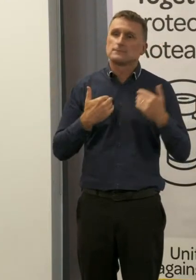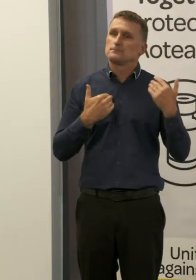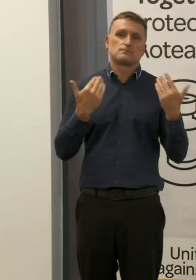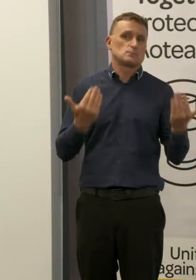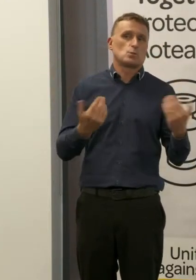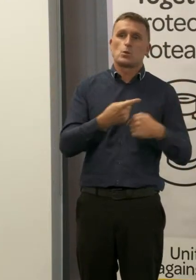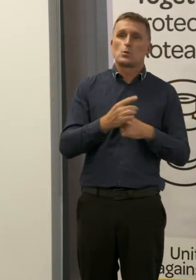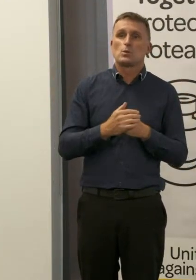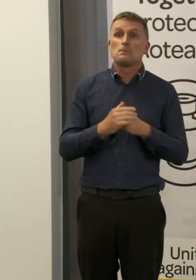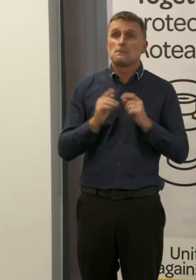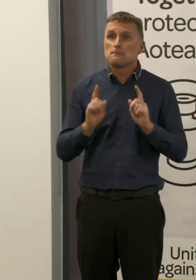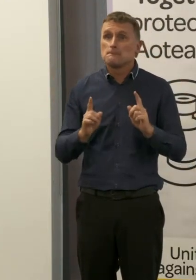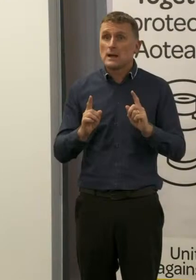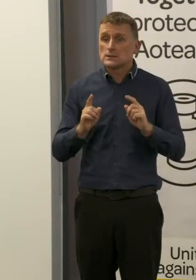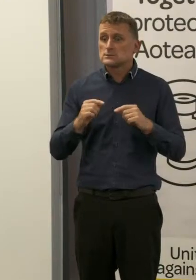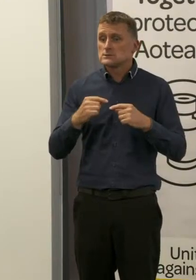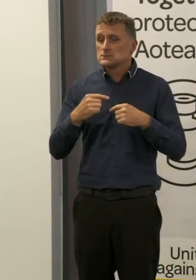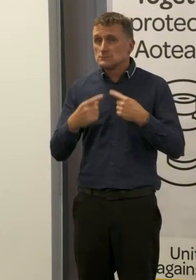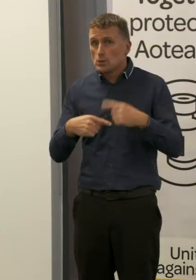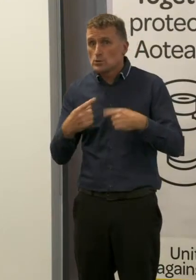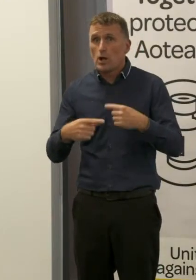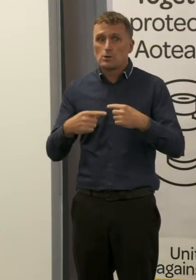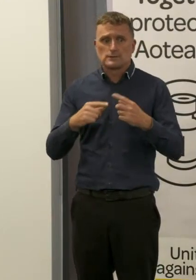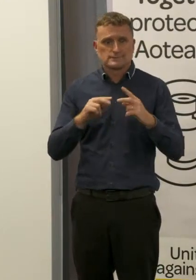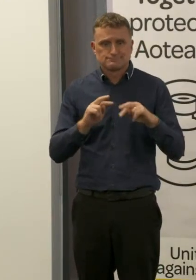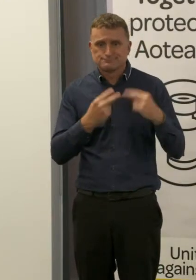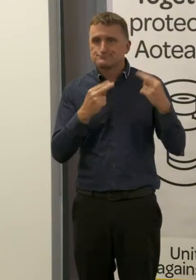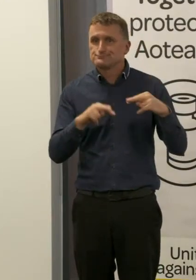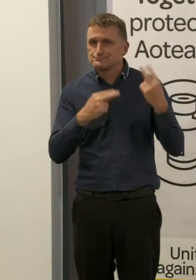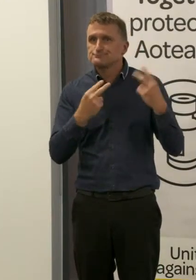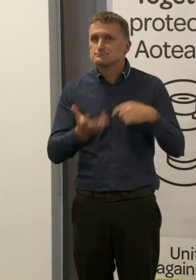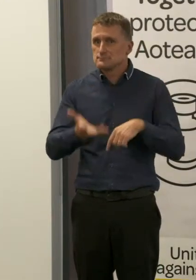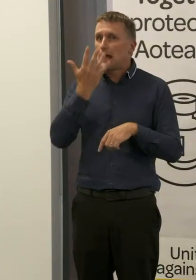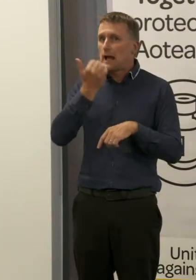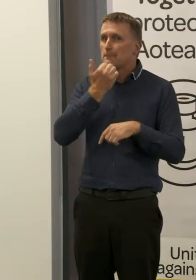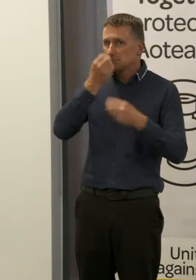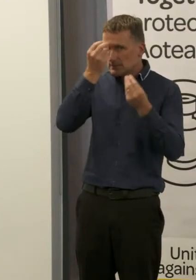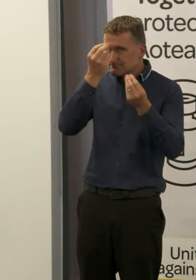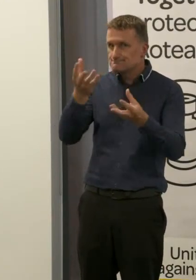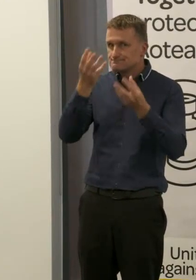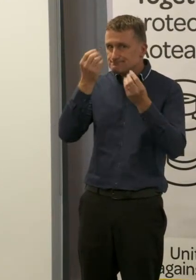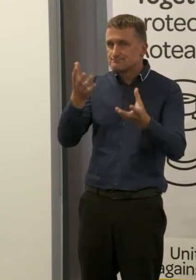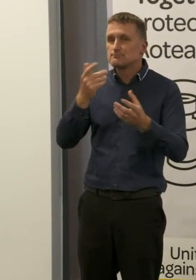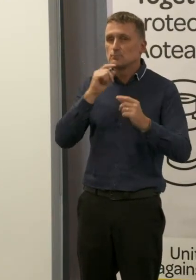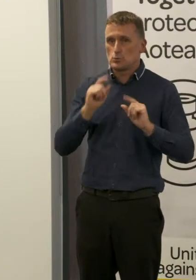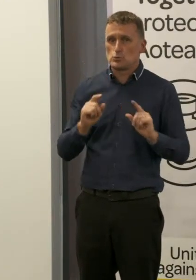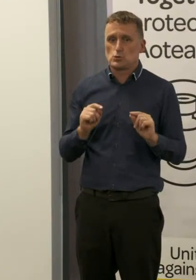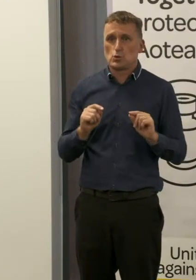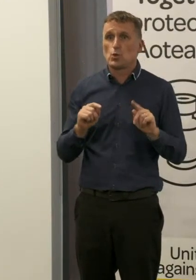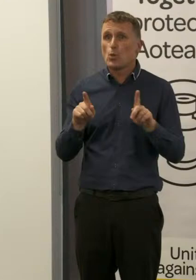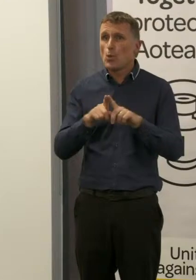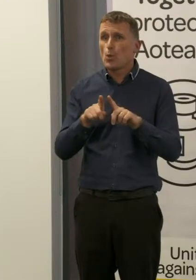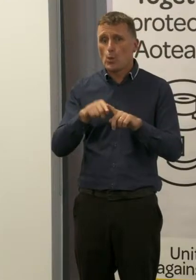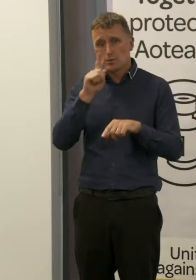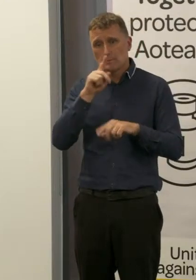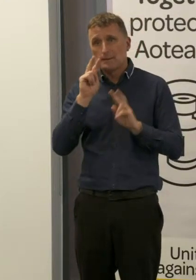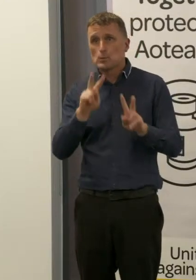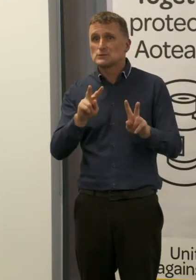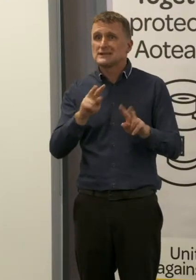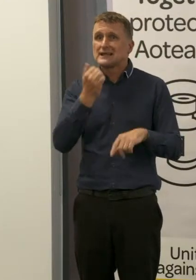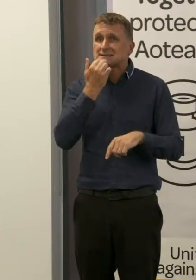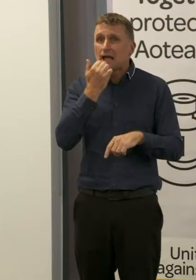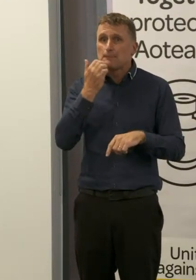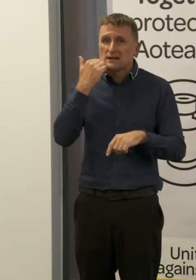keep we will keep updating people on a daily basis, and if we think, and people will be looking at the cases, the